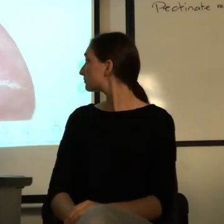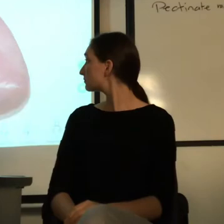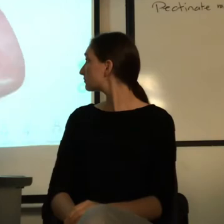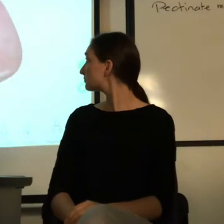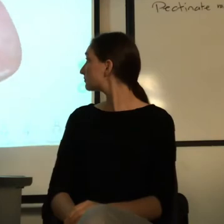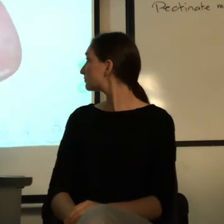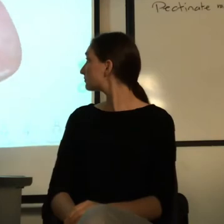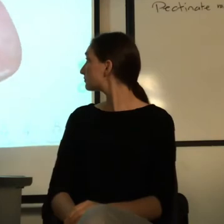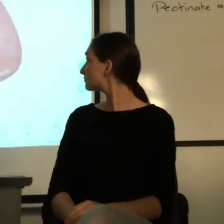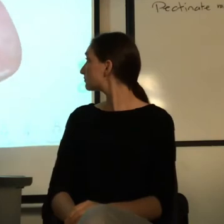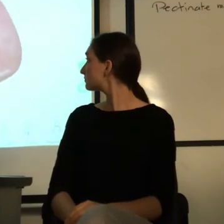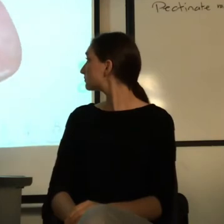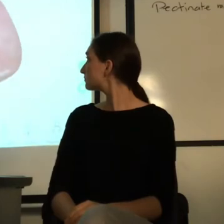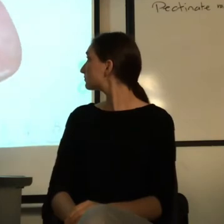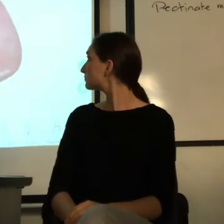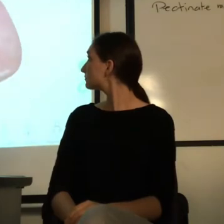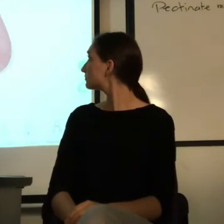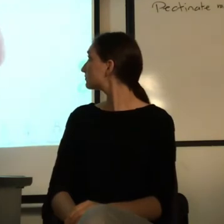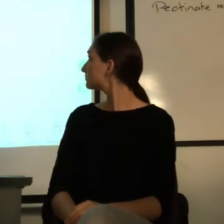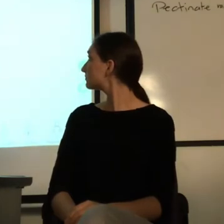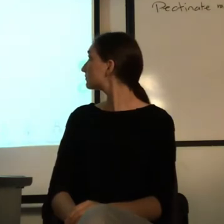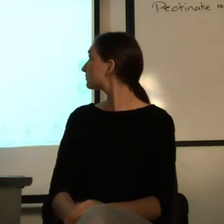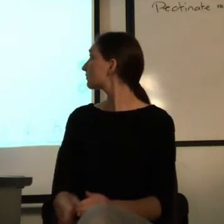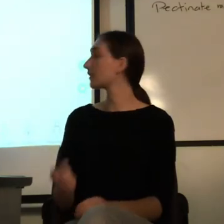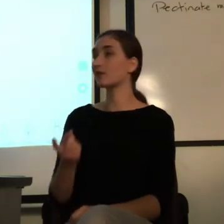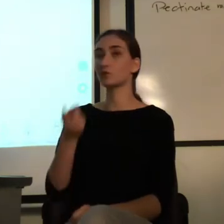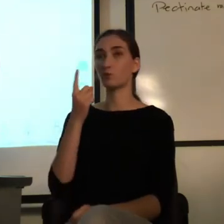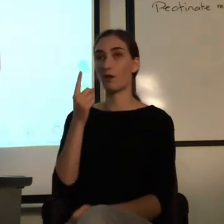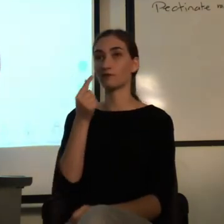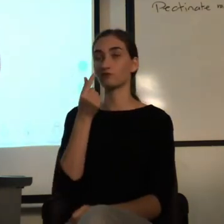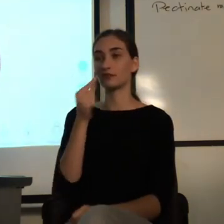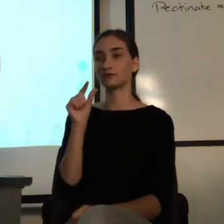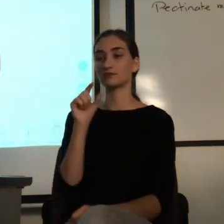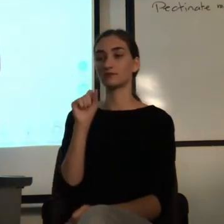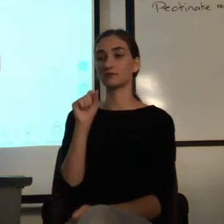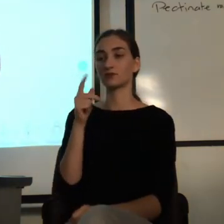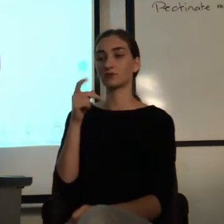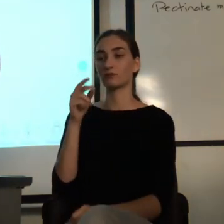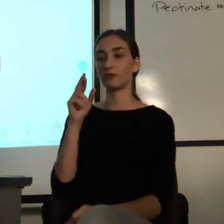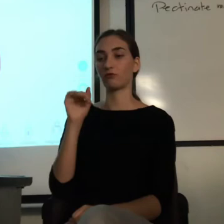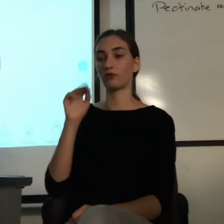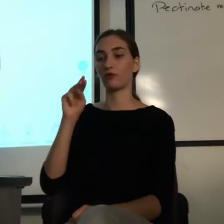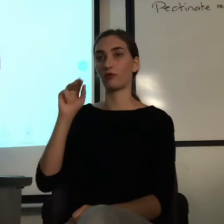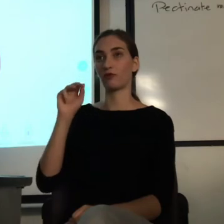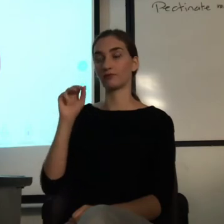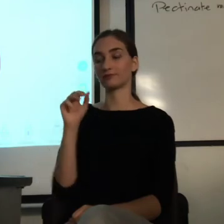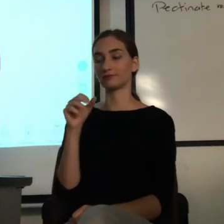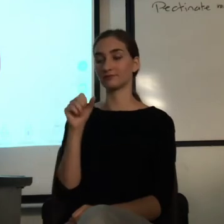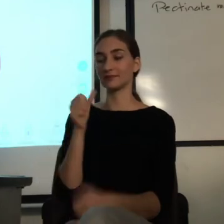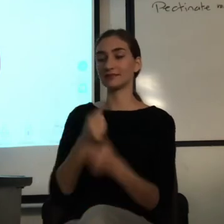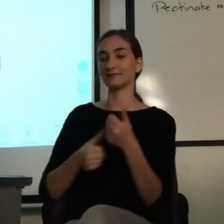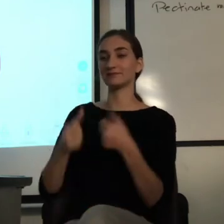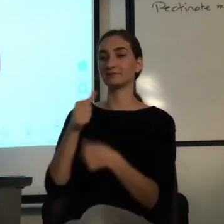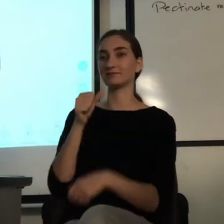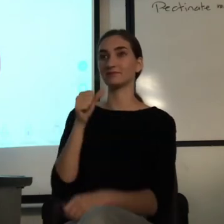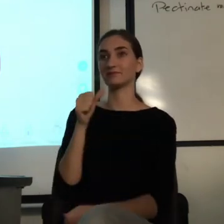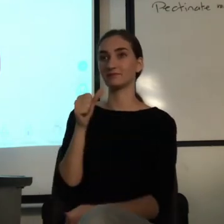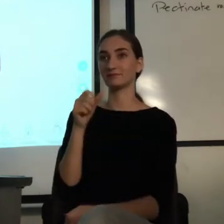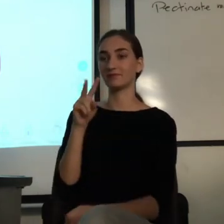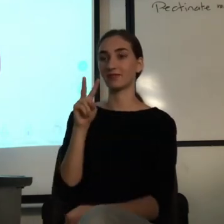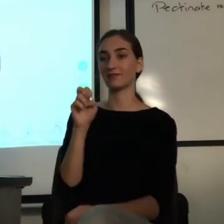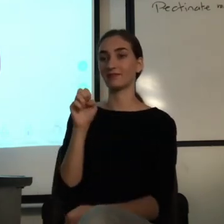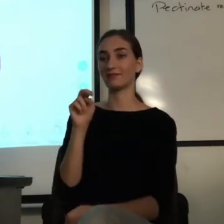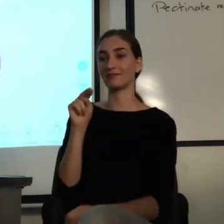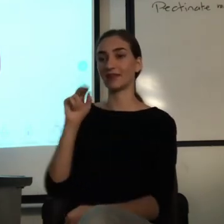drain into it. There's this one up here, that's the superior vena cava, and then there's a blue, okay, I named this one superior vena